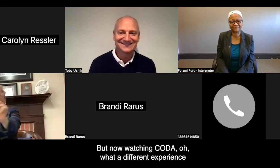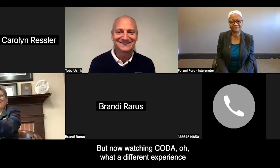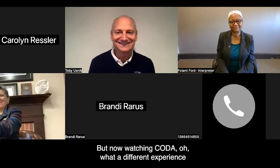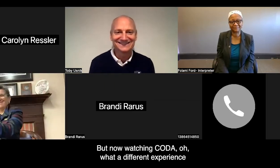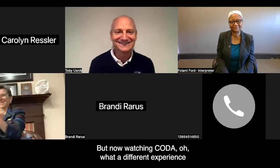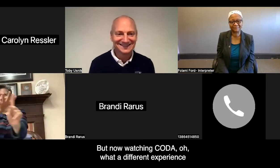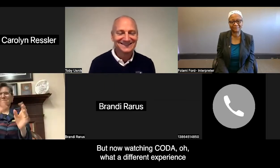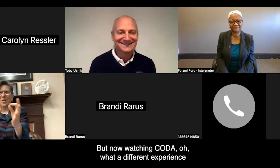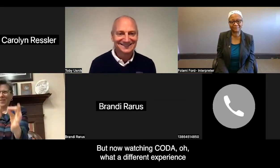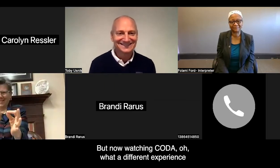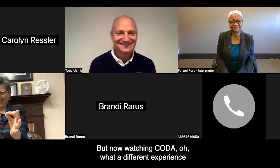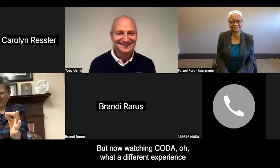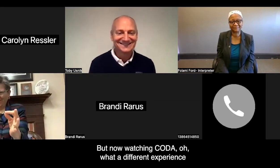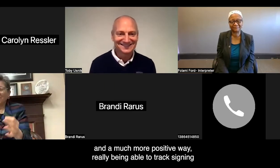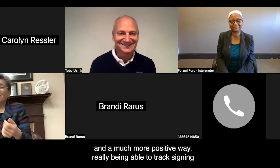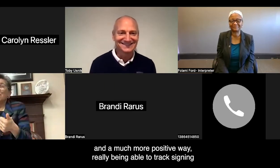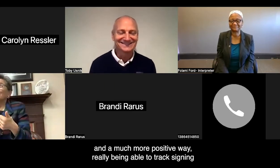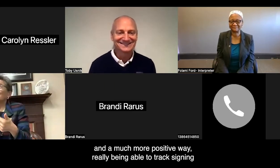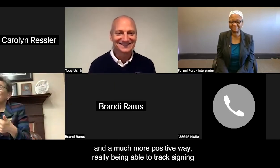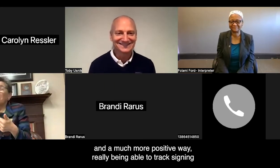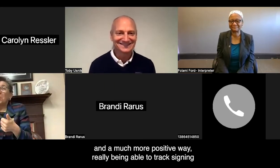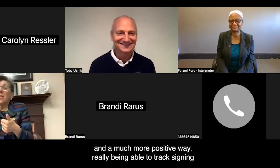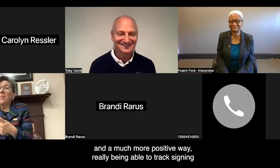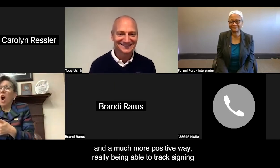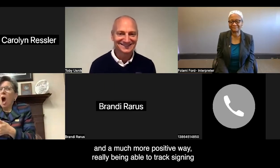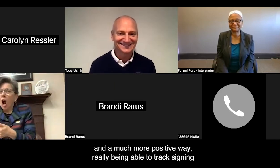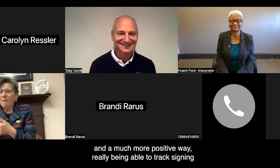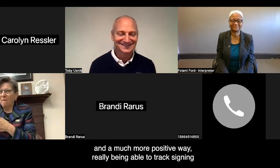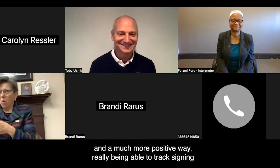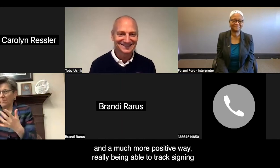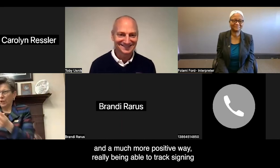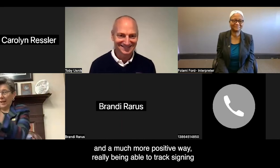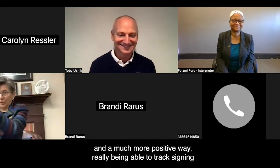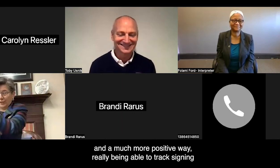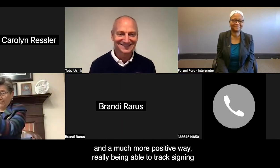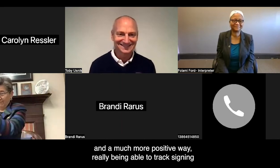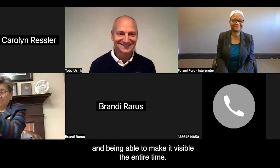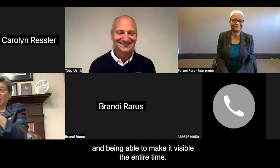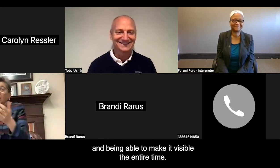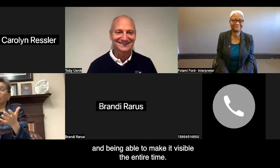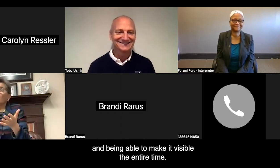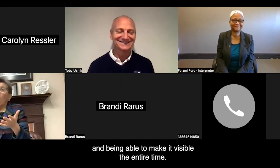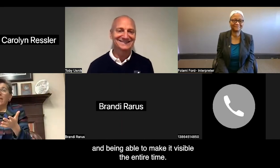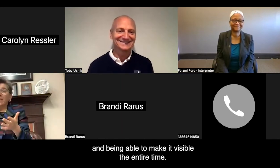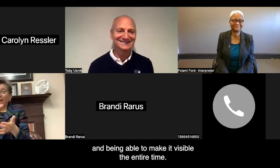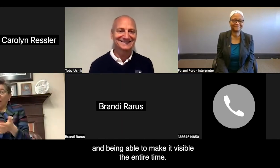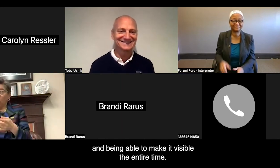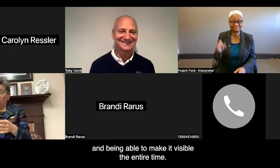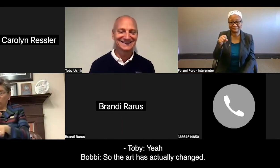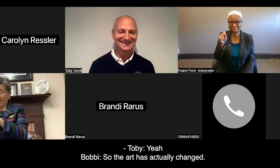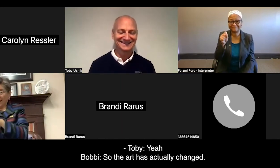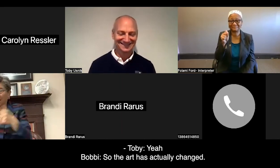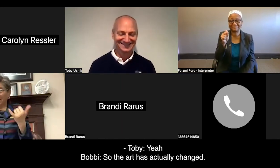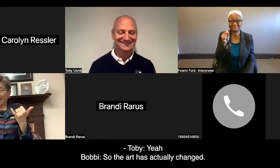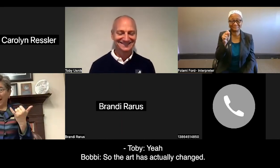experience and a much more positive way, really being able to track signing and being able to make it visible the entire time. So the art has actually